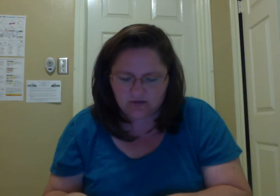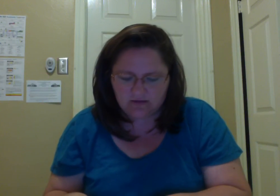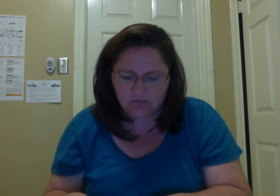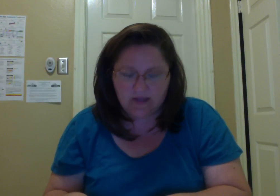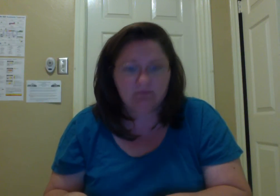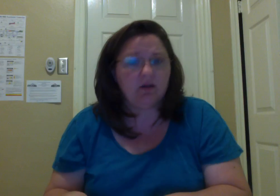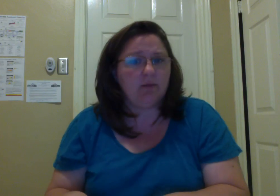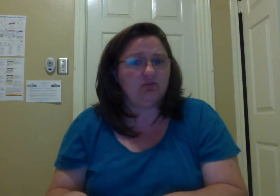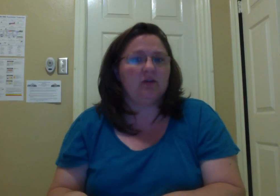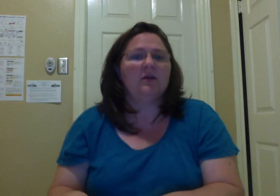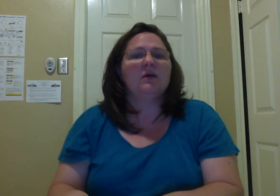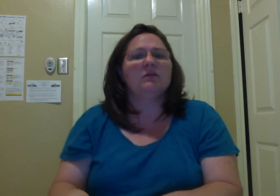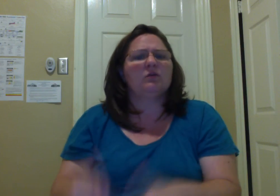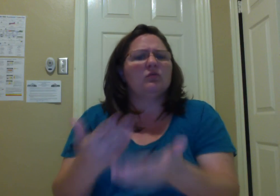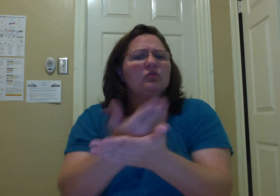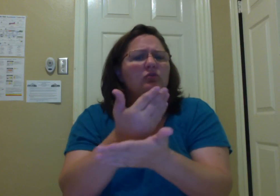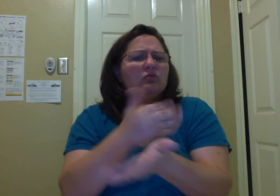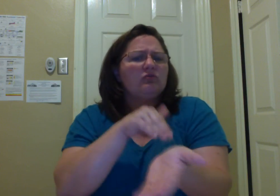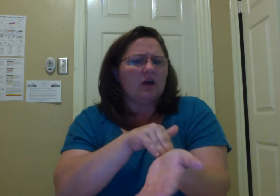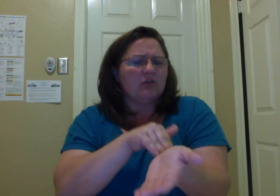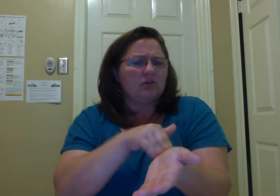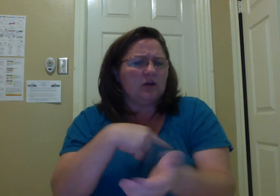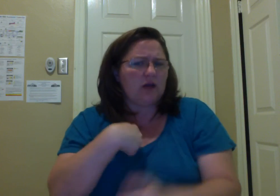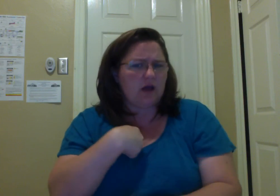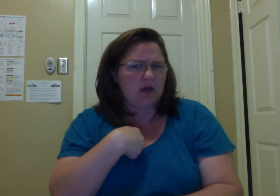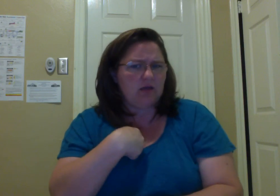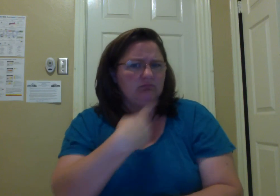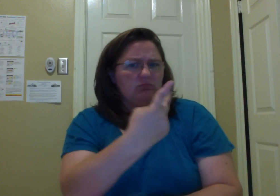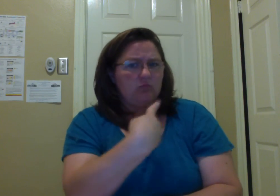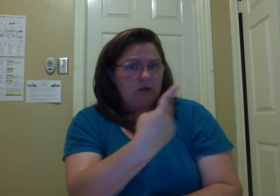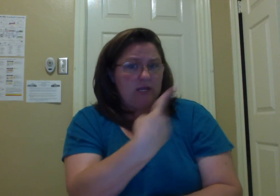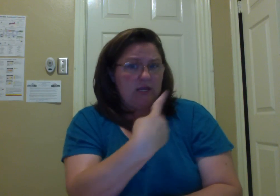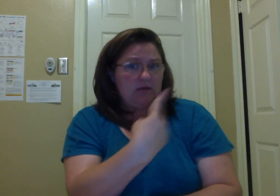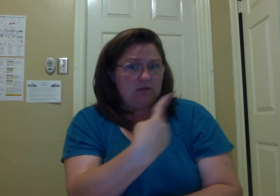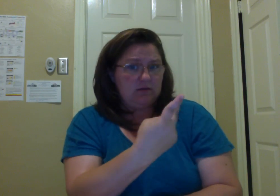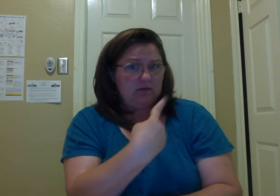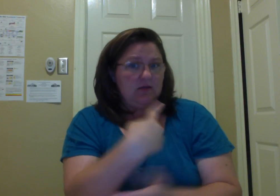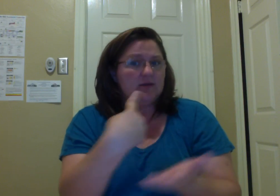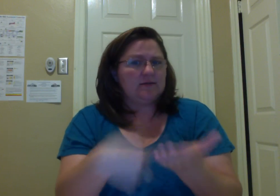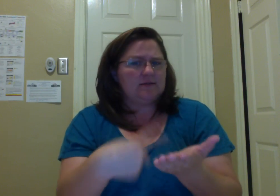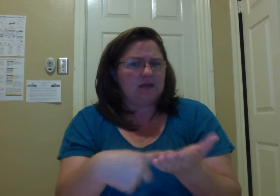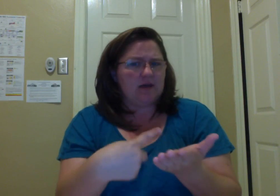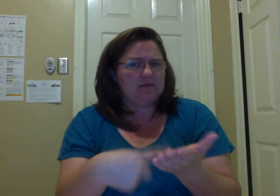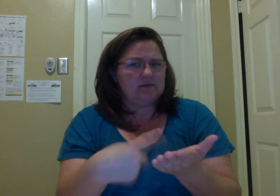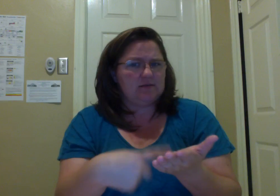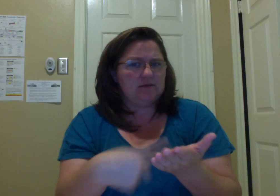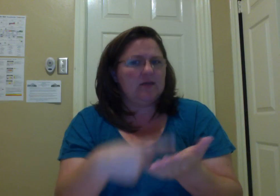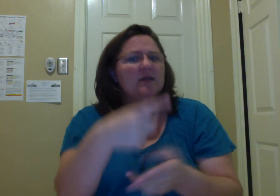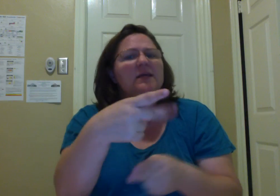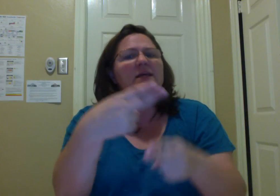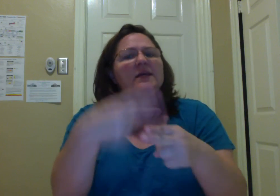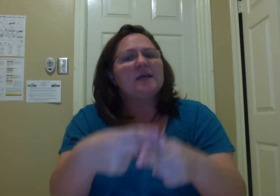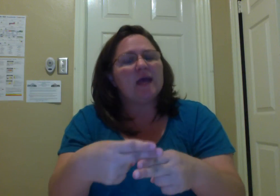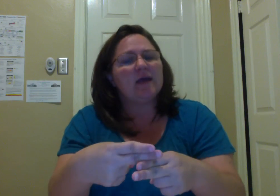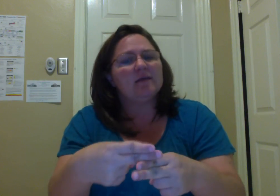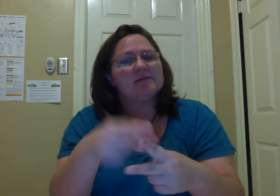said, we have an option. So new doctor and I, we discuss. He said